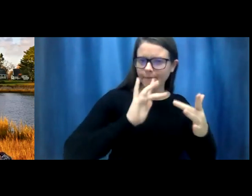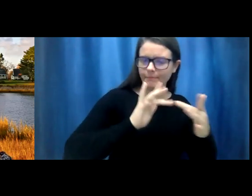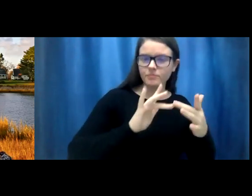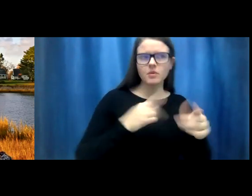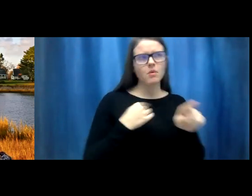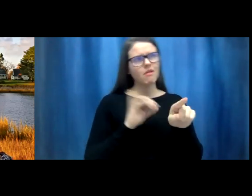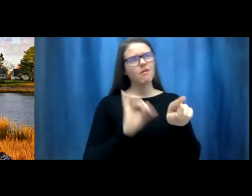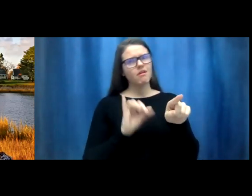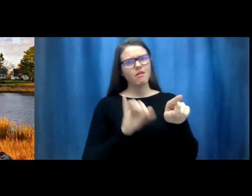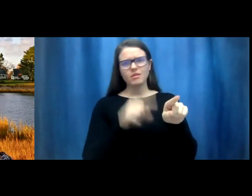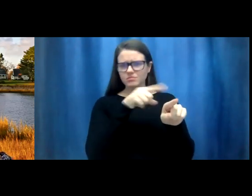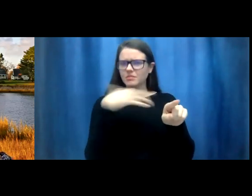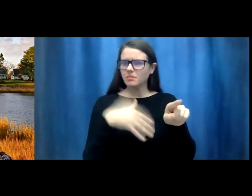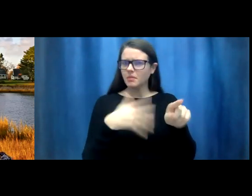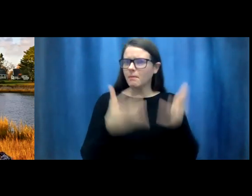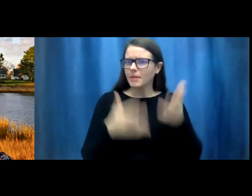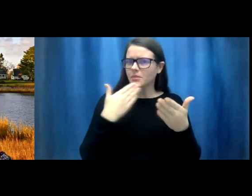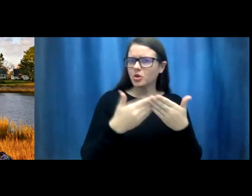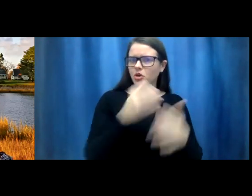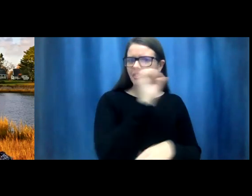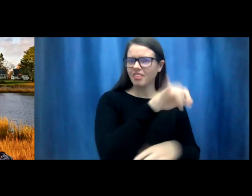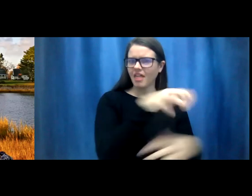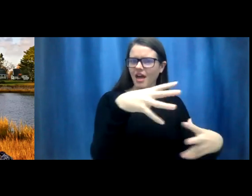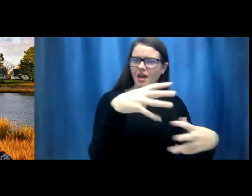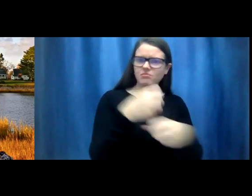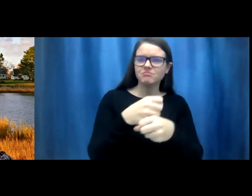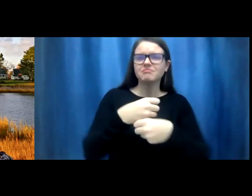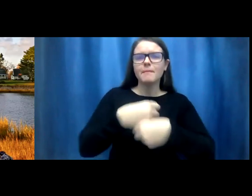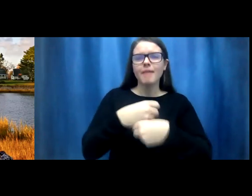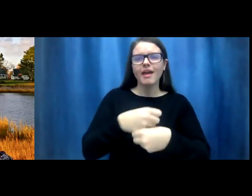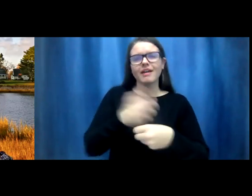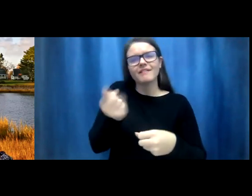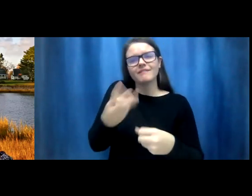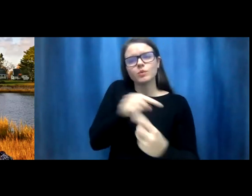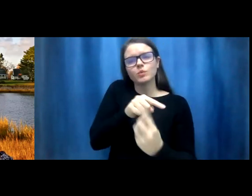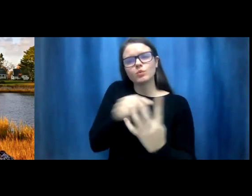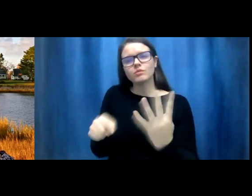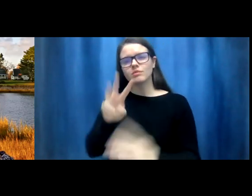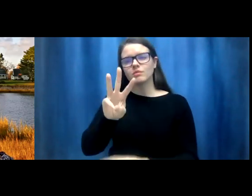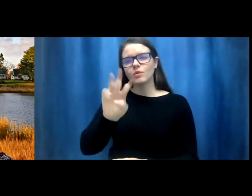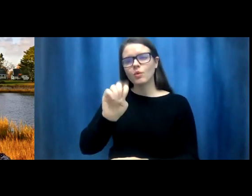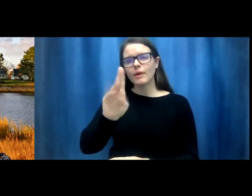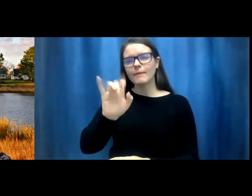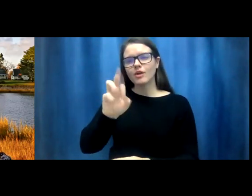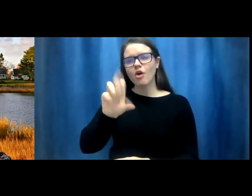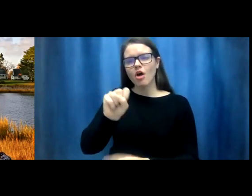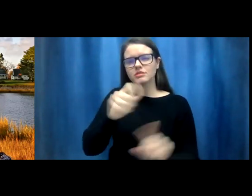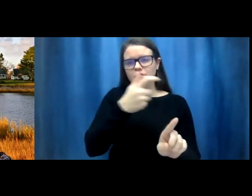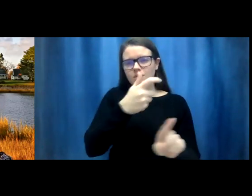series of webinars. So we talked about how to maybe proceed with that.